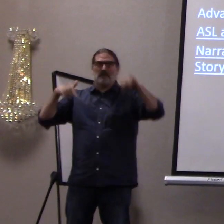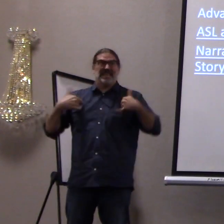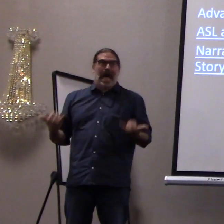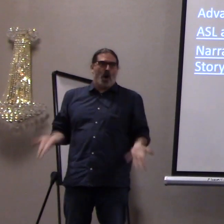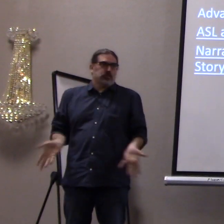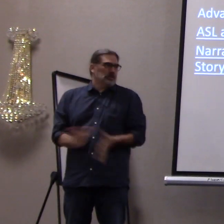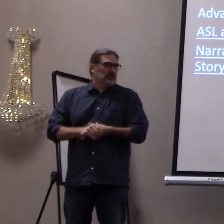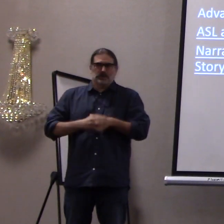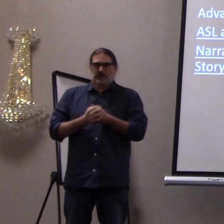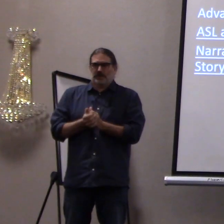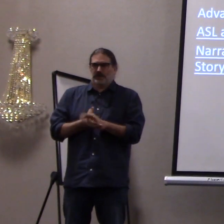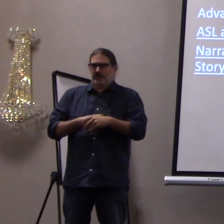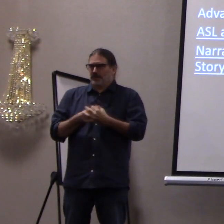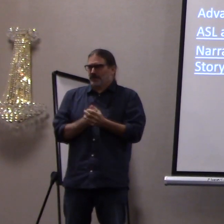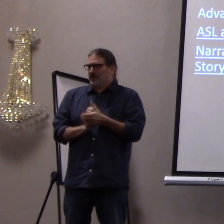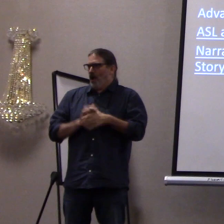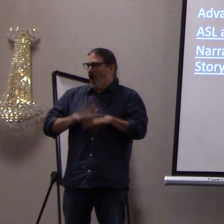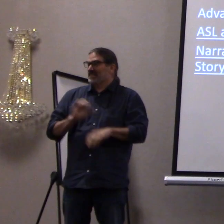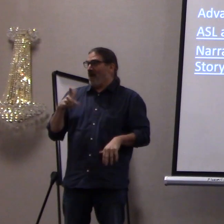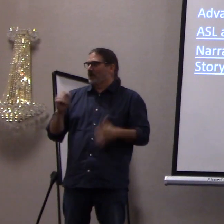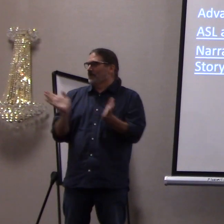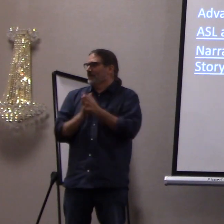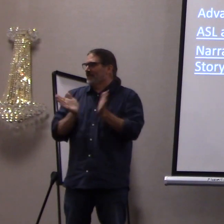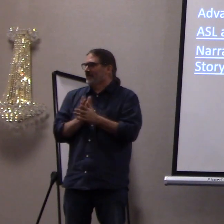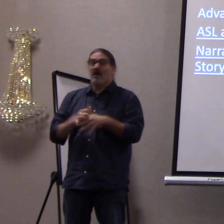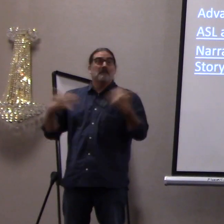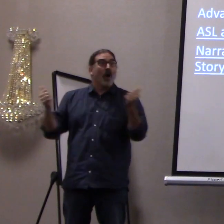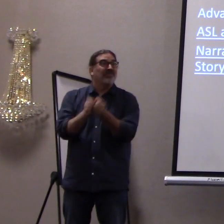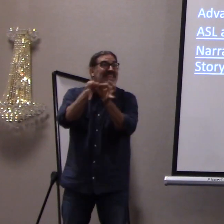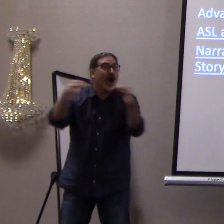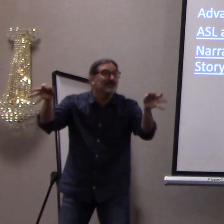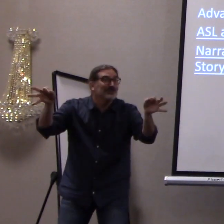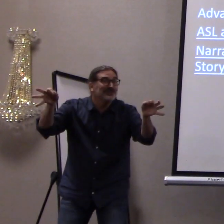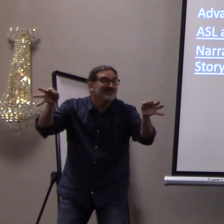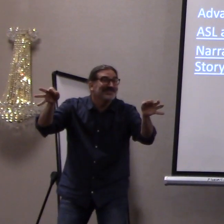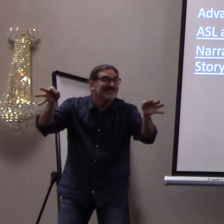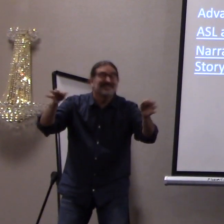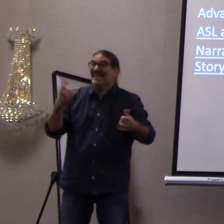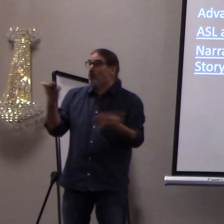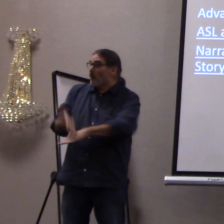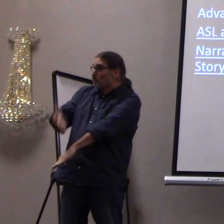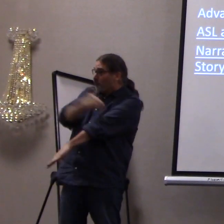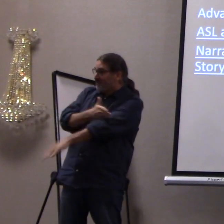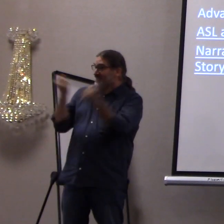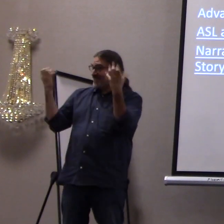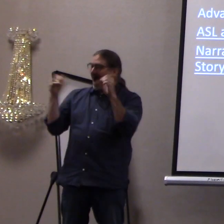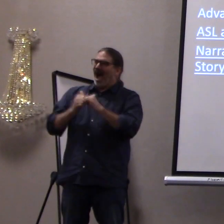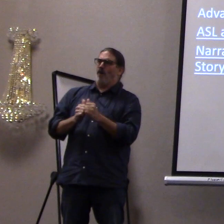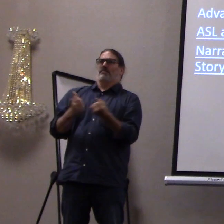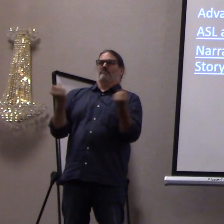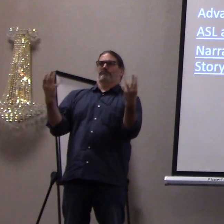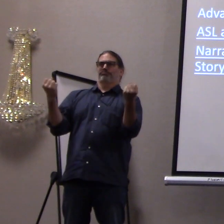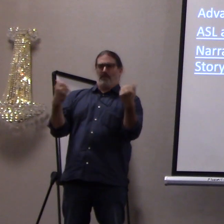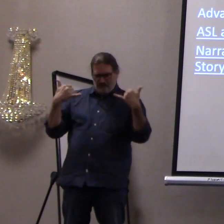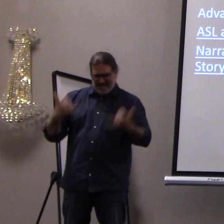to be talking about what I'm doing right now. On the spot. We're going to play with language. If you want to improve